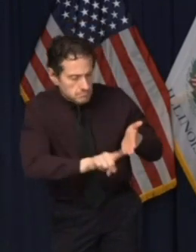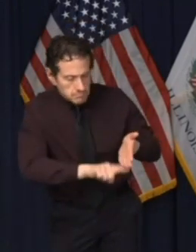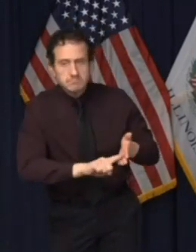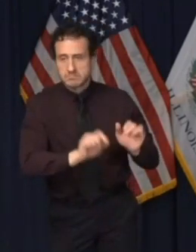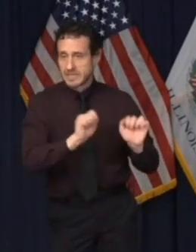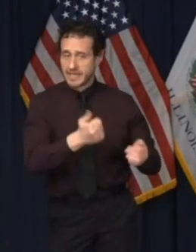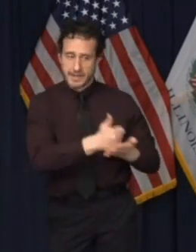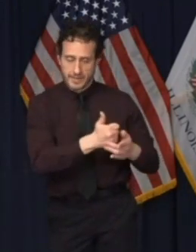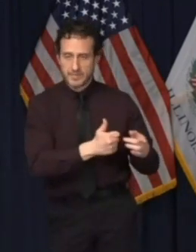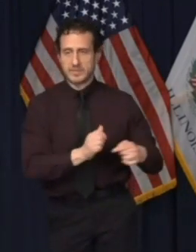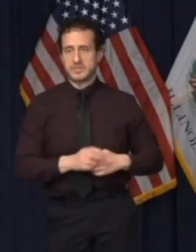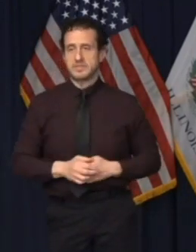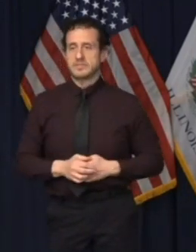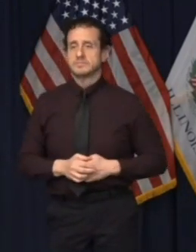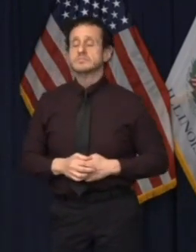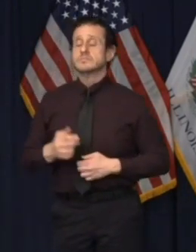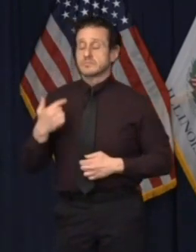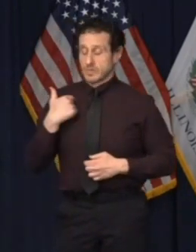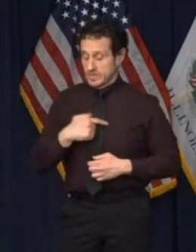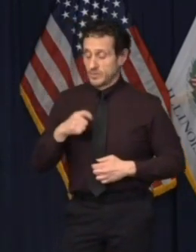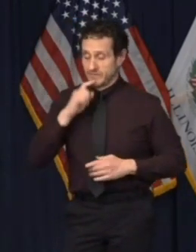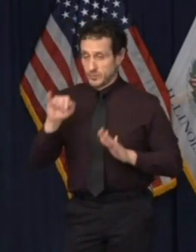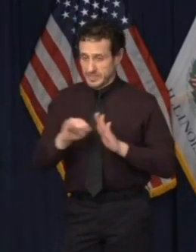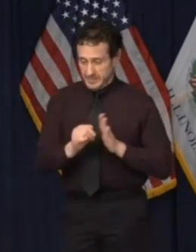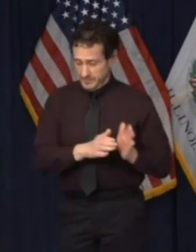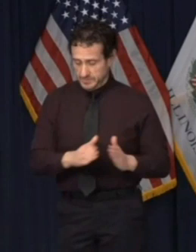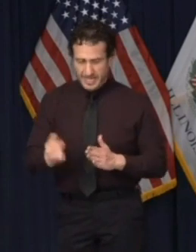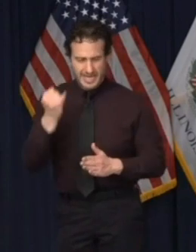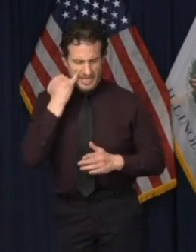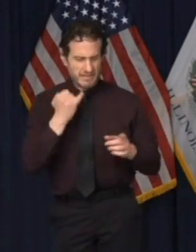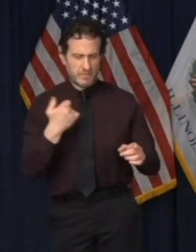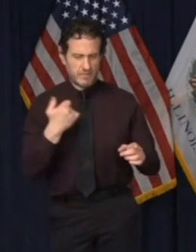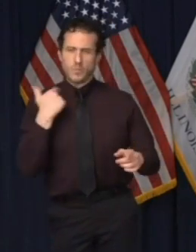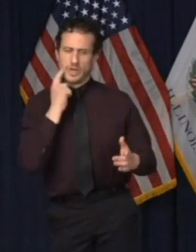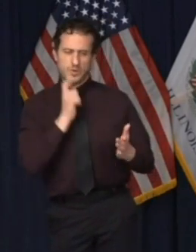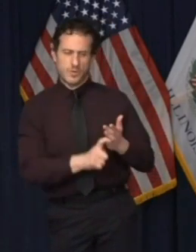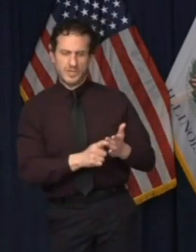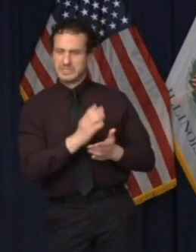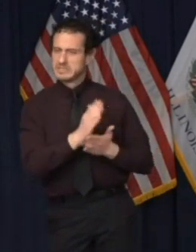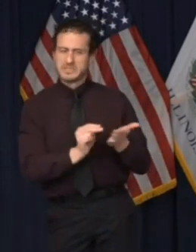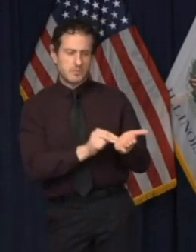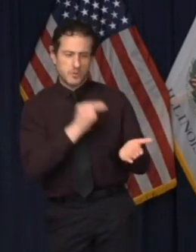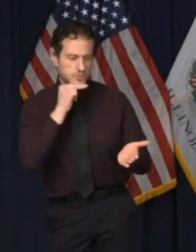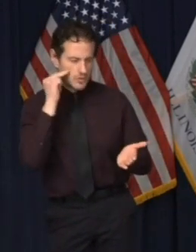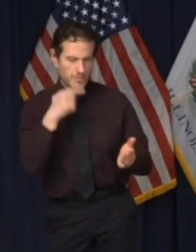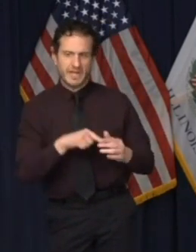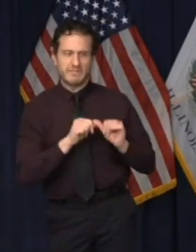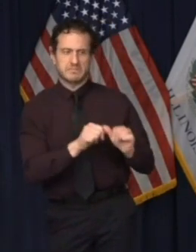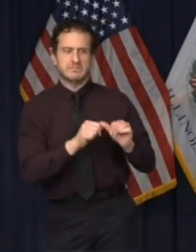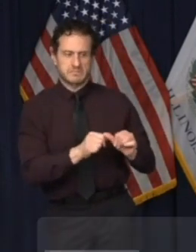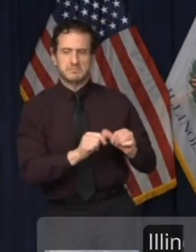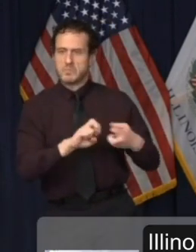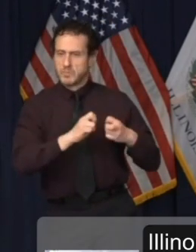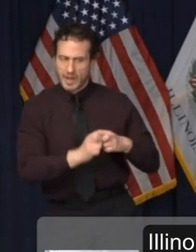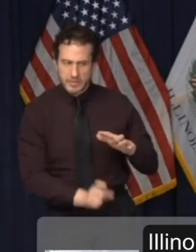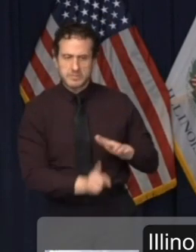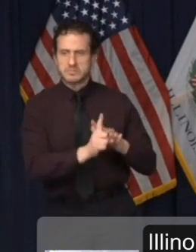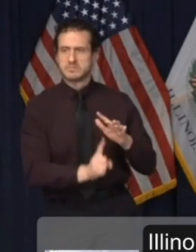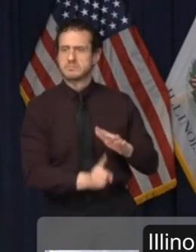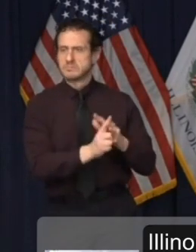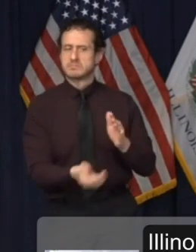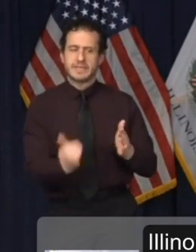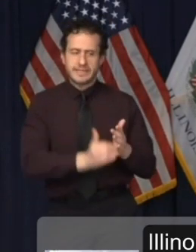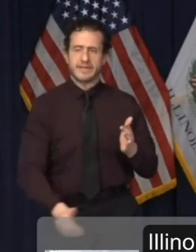this involves identifying when there are persistent problems. This could be dealt with